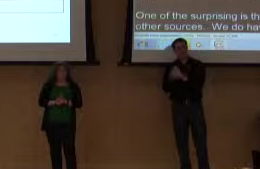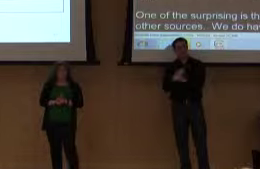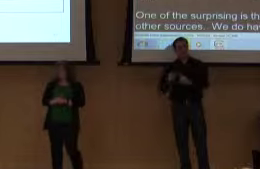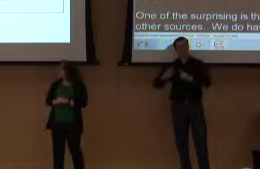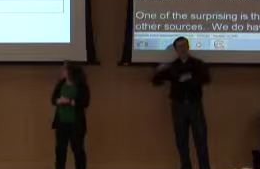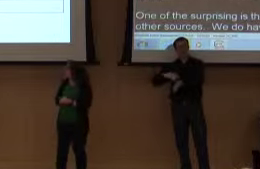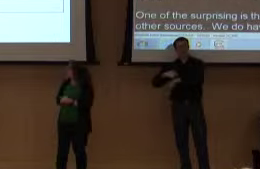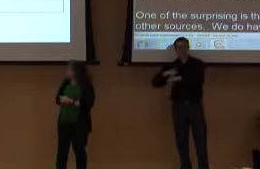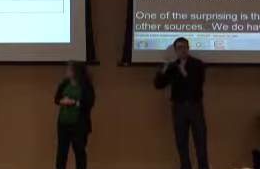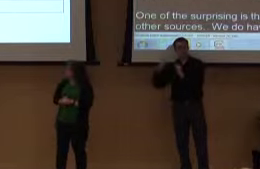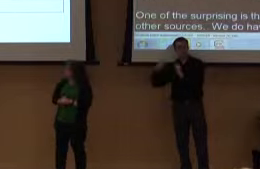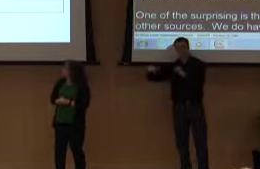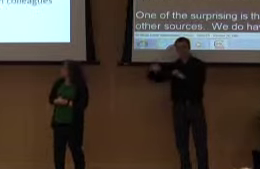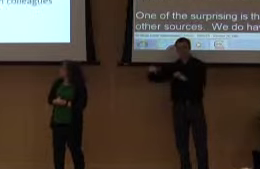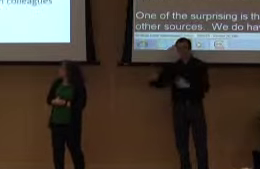well.